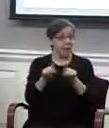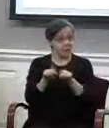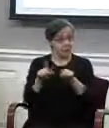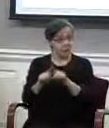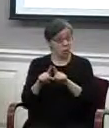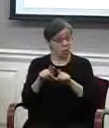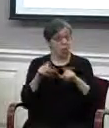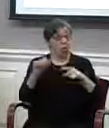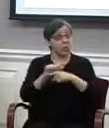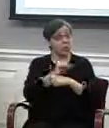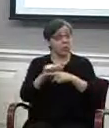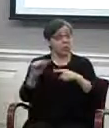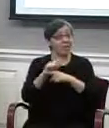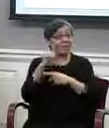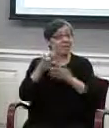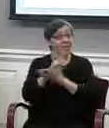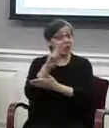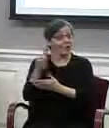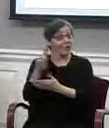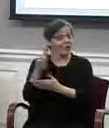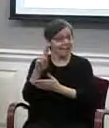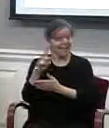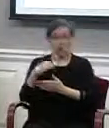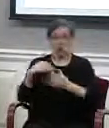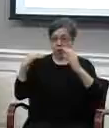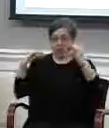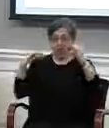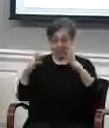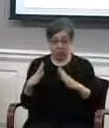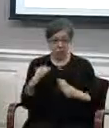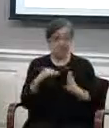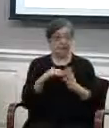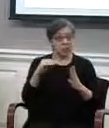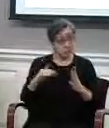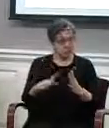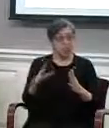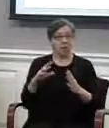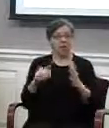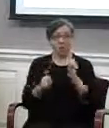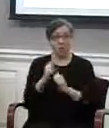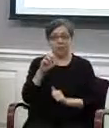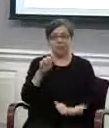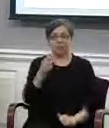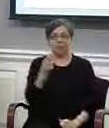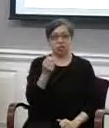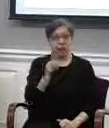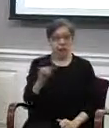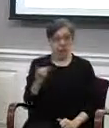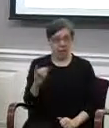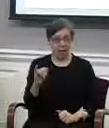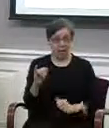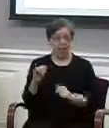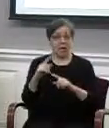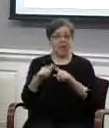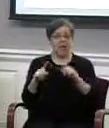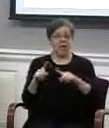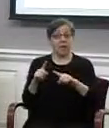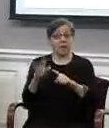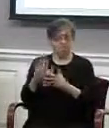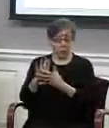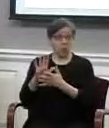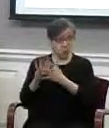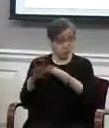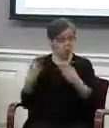preparatory program, and students and teachers, with very few exceptions, are Shia. Although the school is open